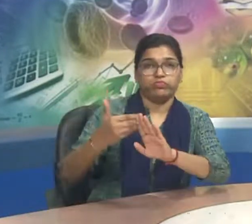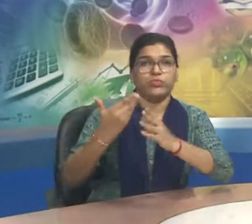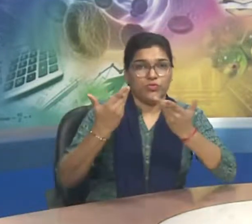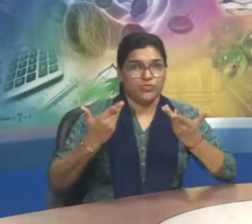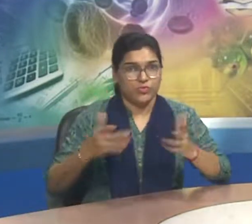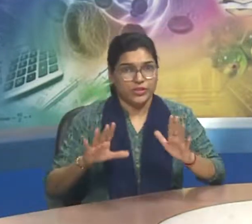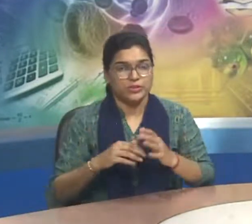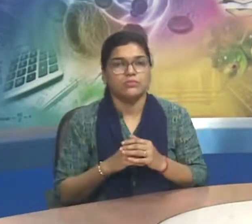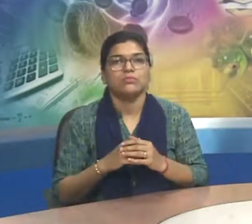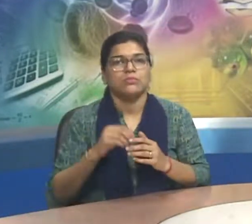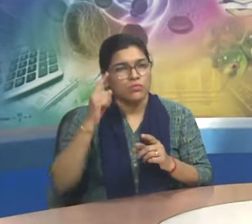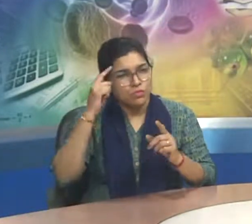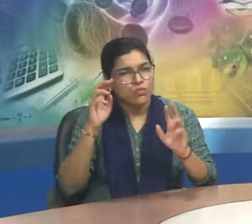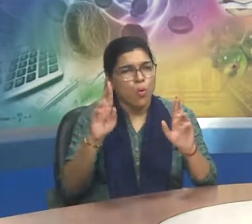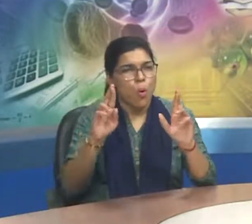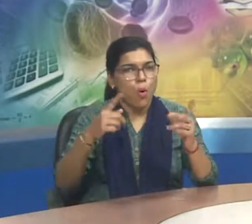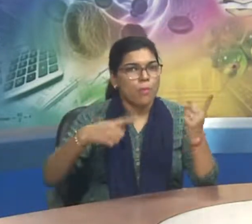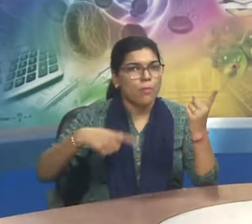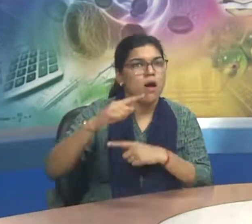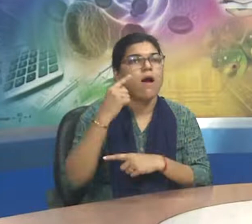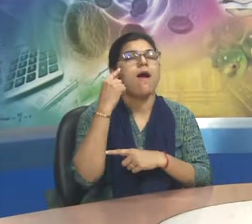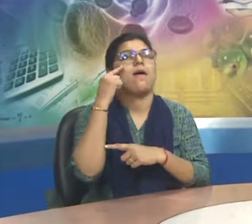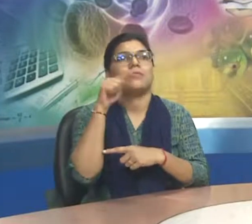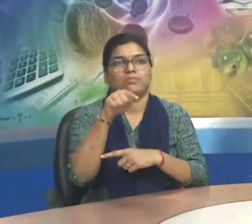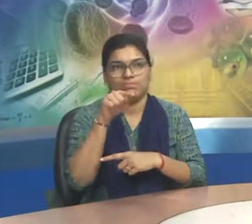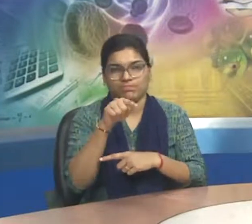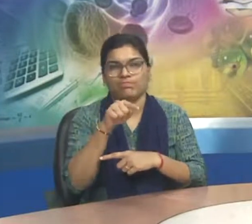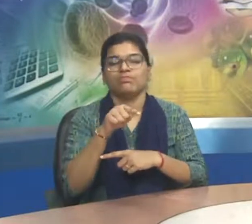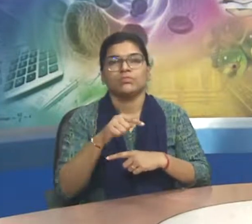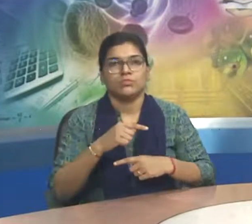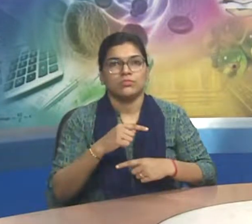Till now we have covered our lesson